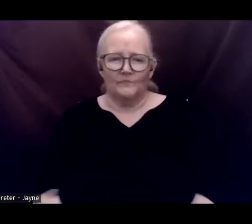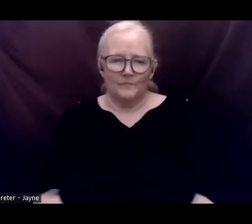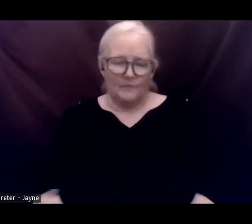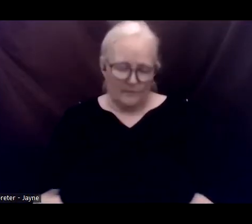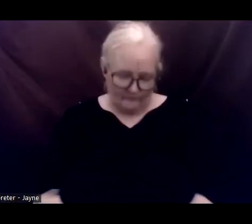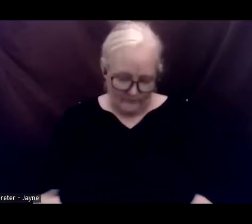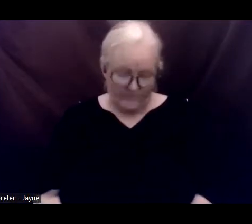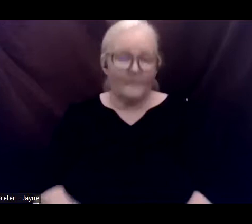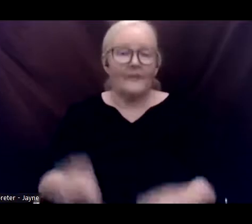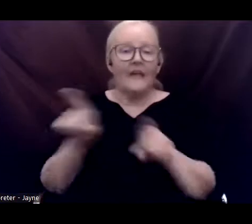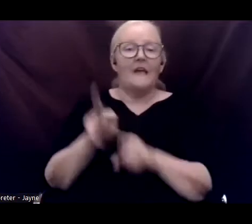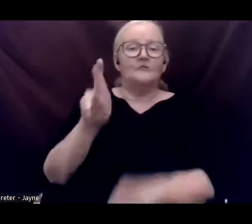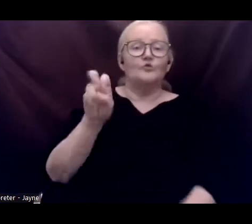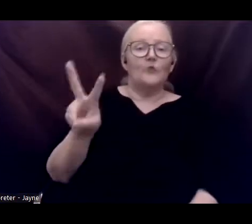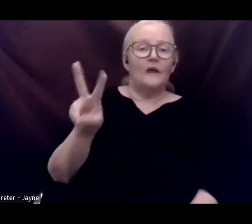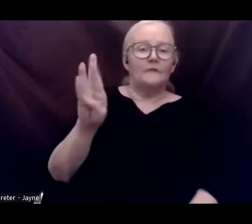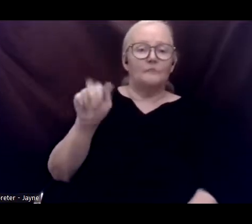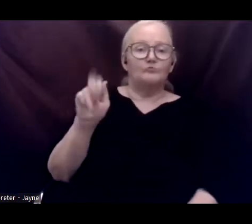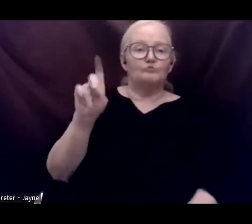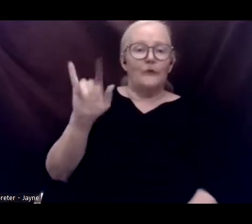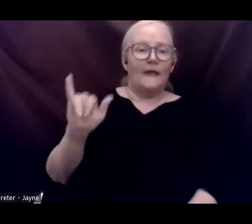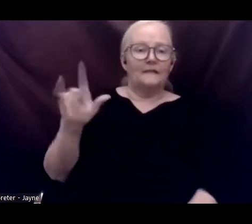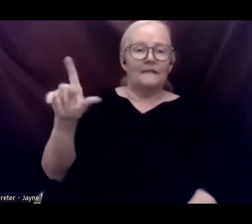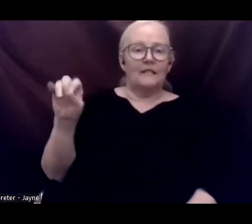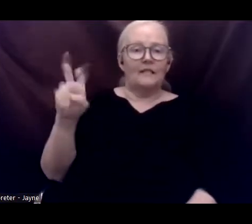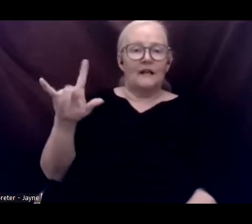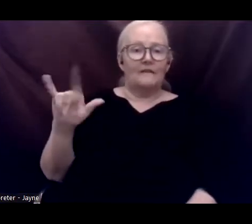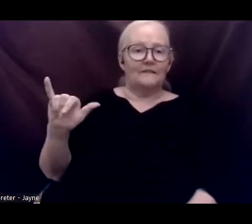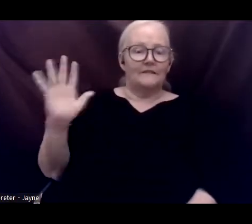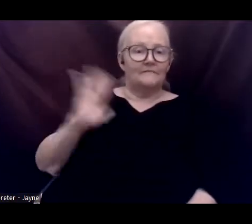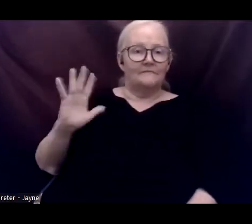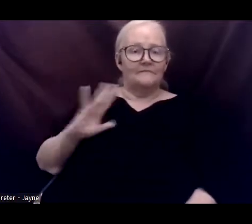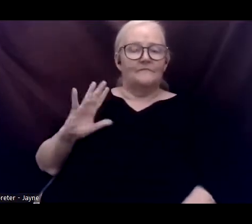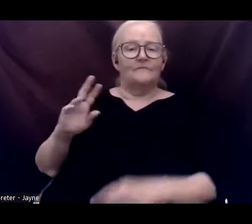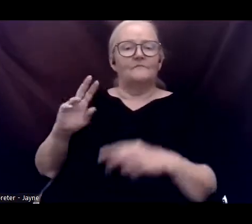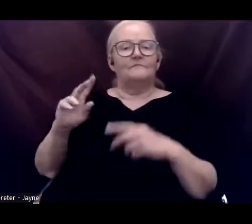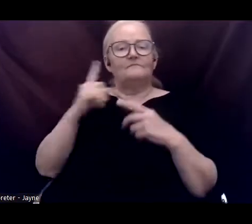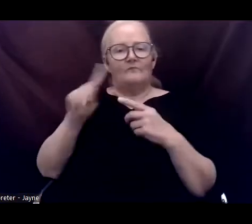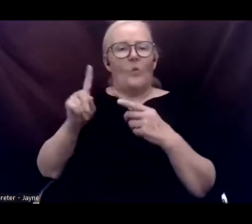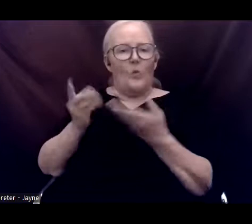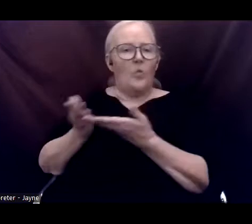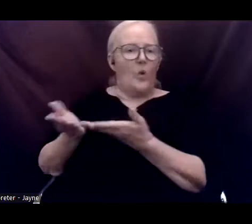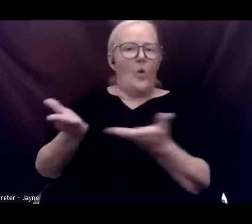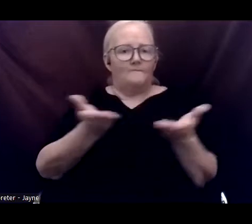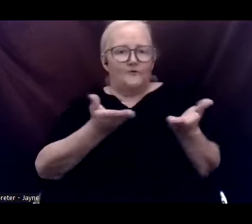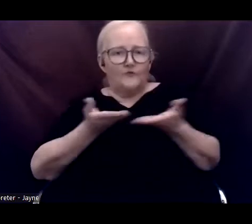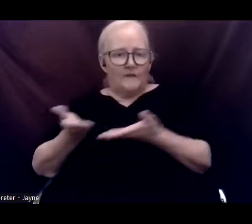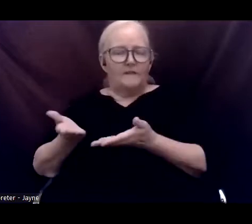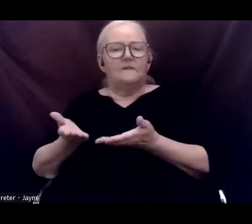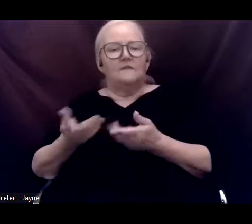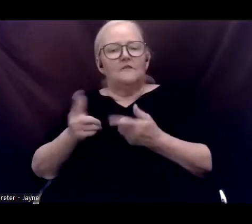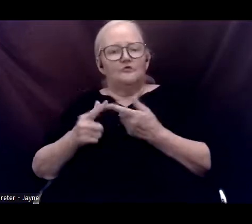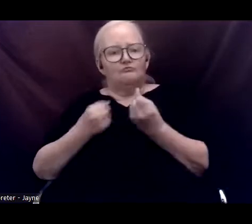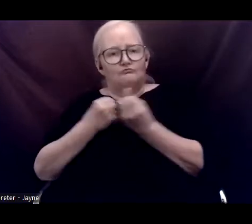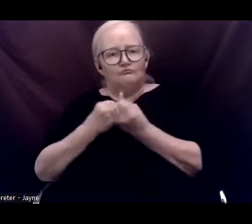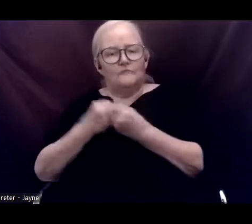As the Reverend Brandy Lovely used to say, for offering, let there be an offering to sustain and strengthen